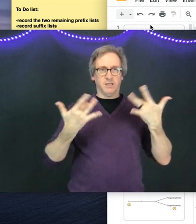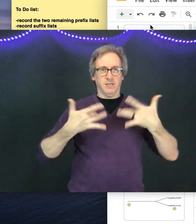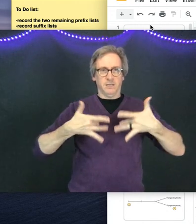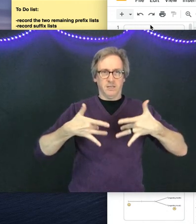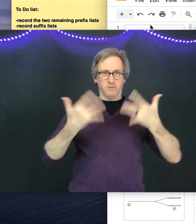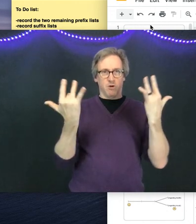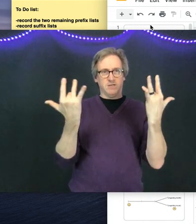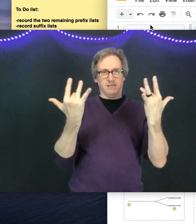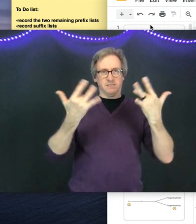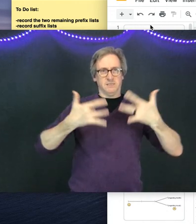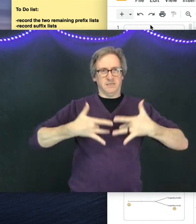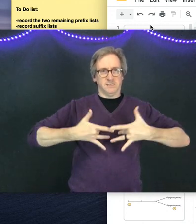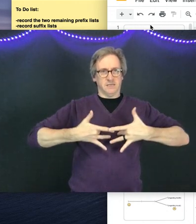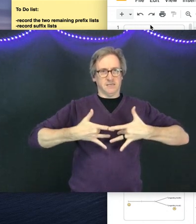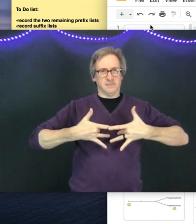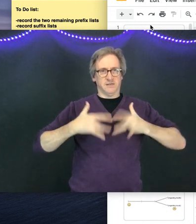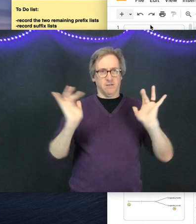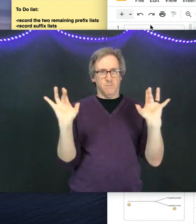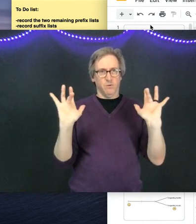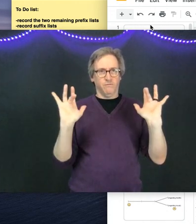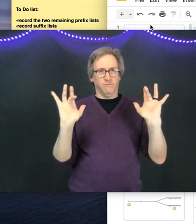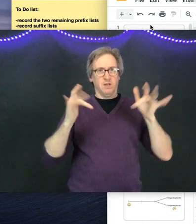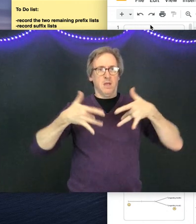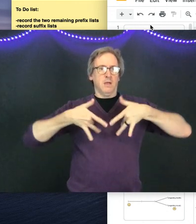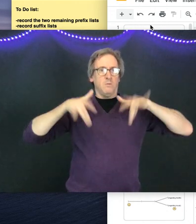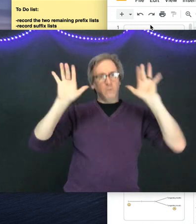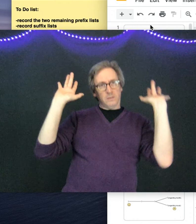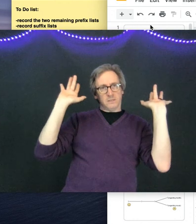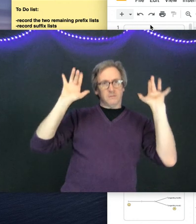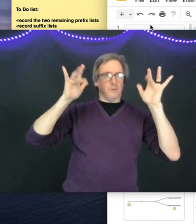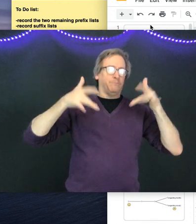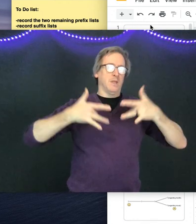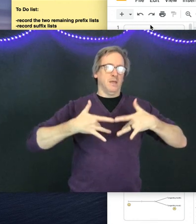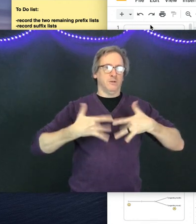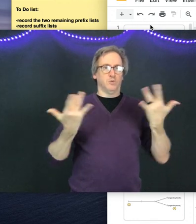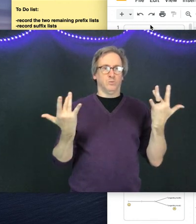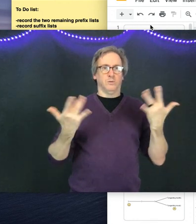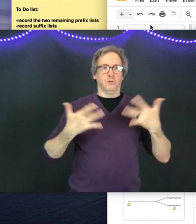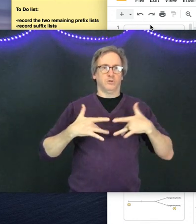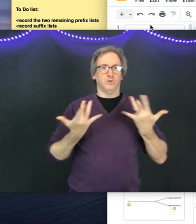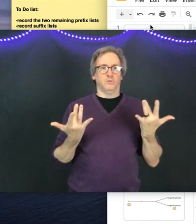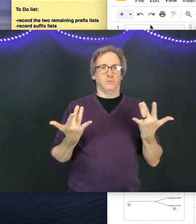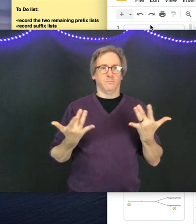doesn't really, it rotates. It doesn't necessarily move. No.